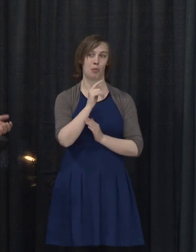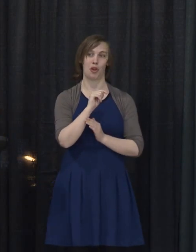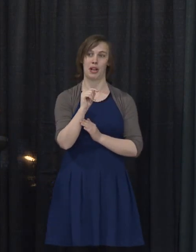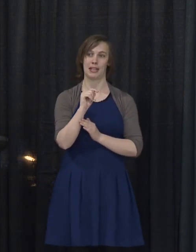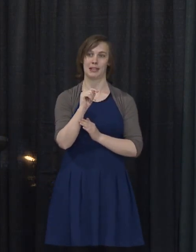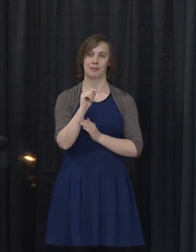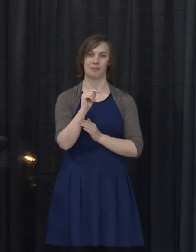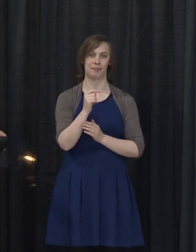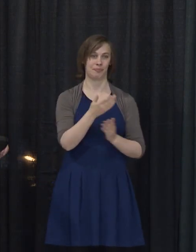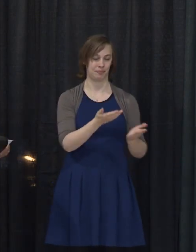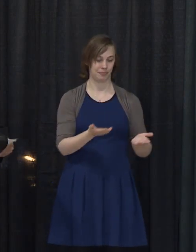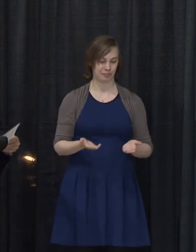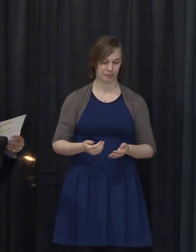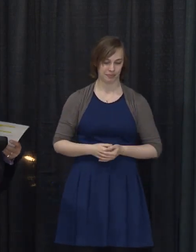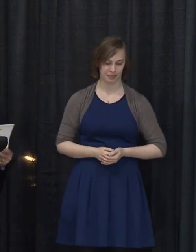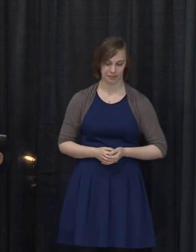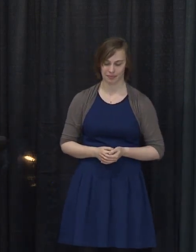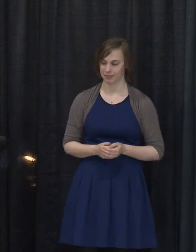podium.